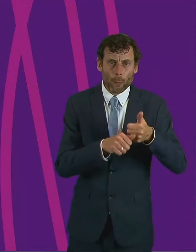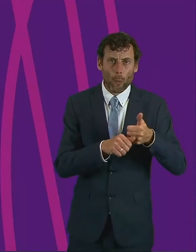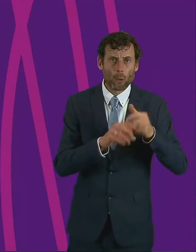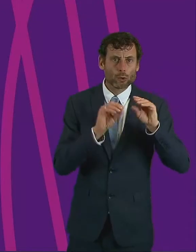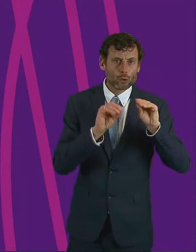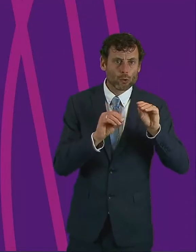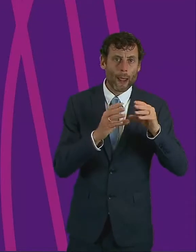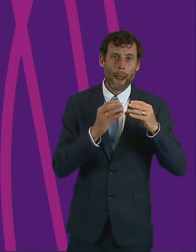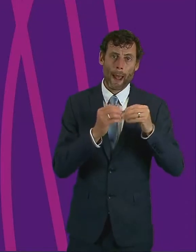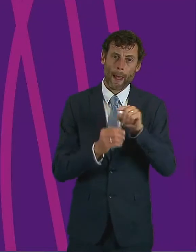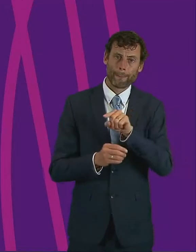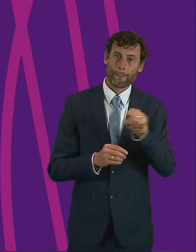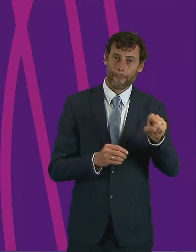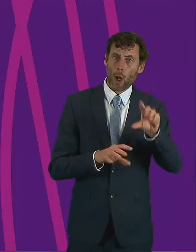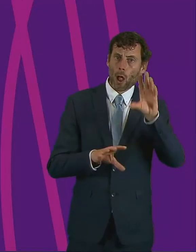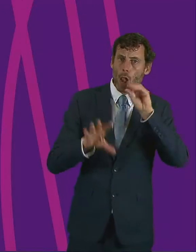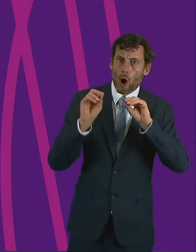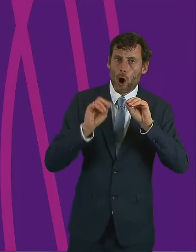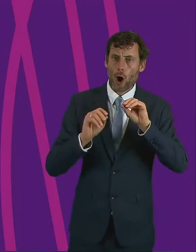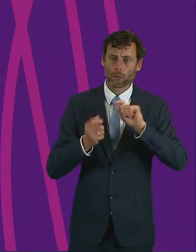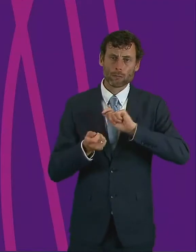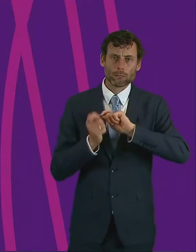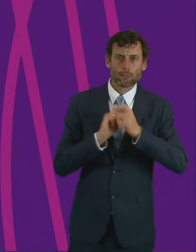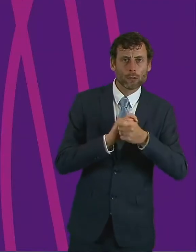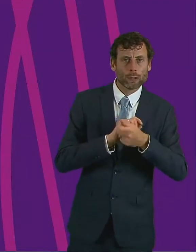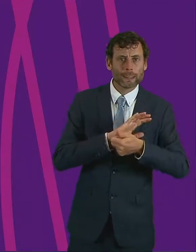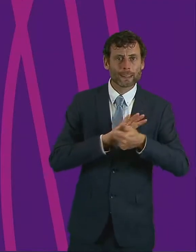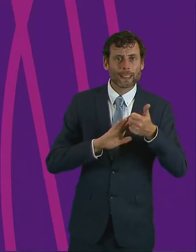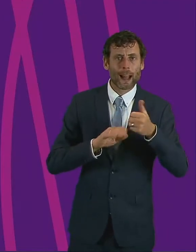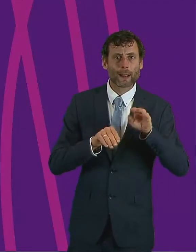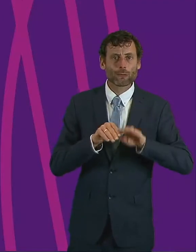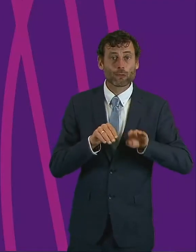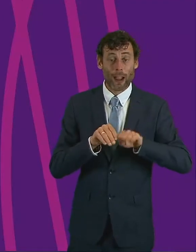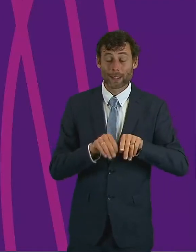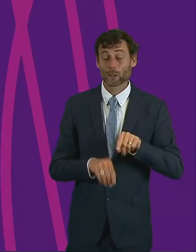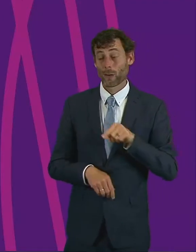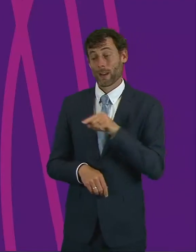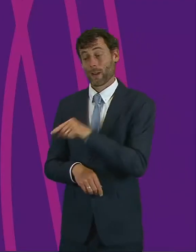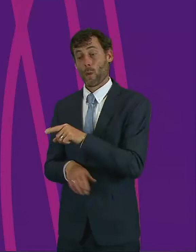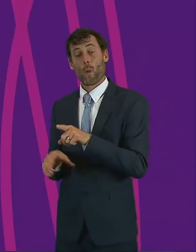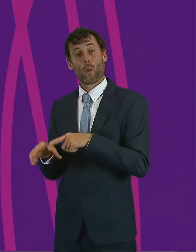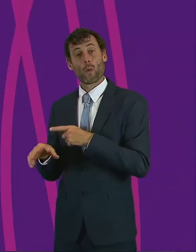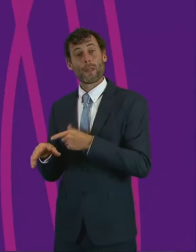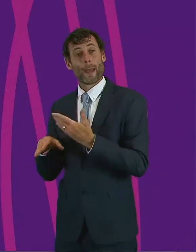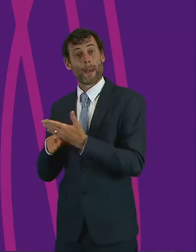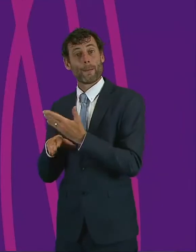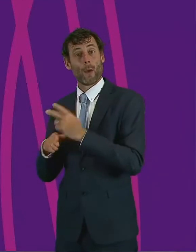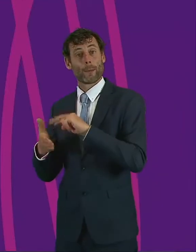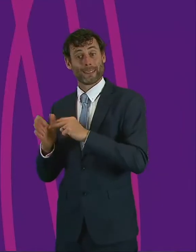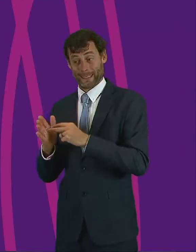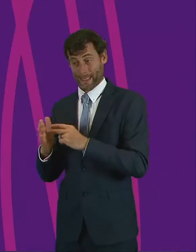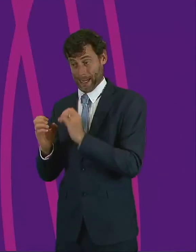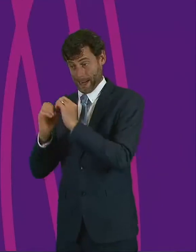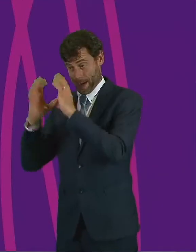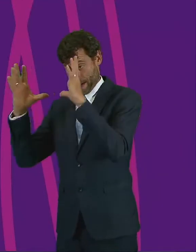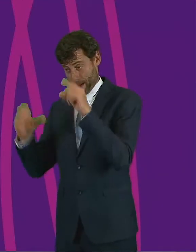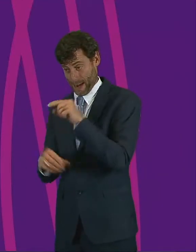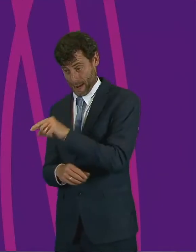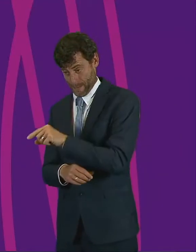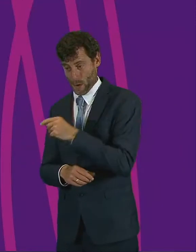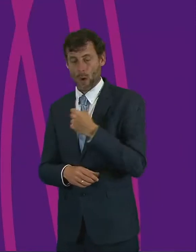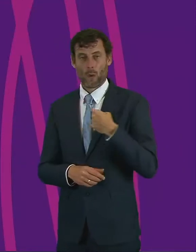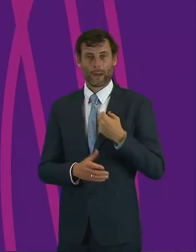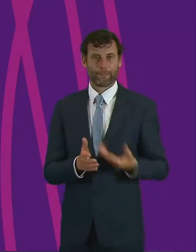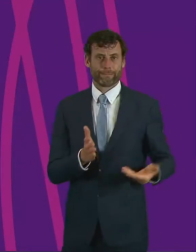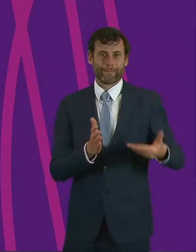them retrain. Even alongside the Chancellor's Youth Employment Scheme, this is unlikely to be all that we will need to do to